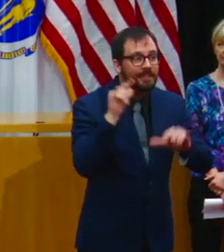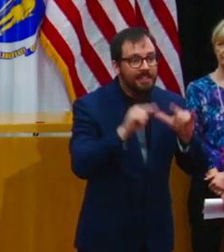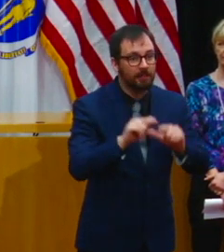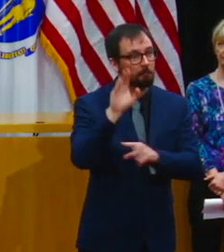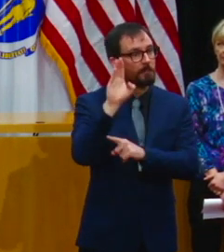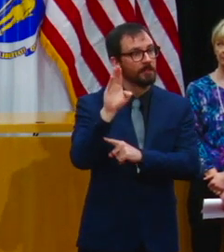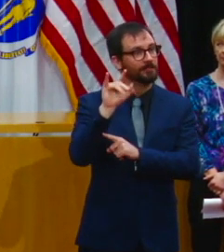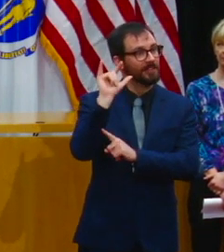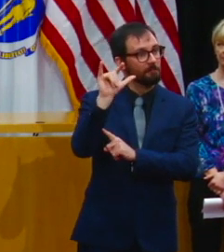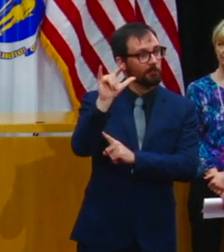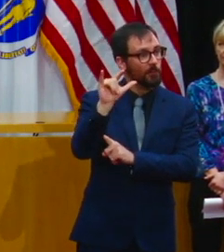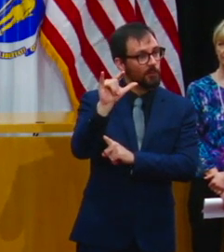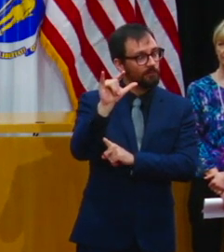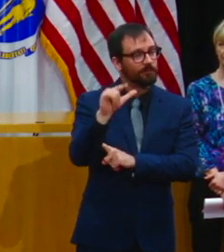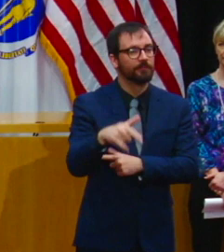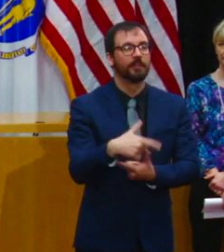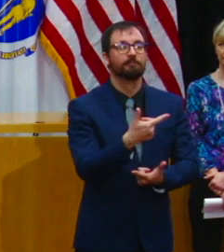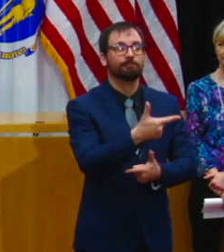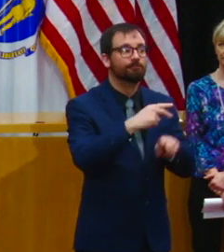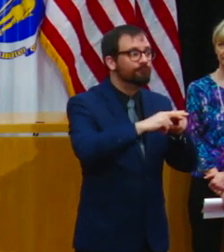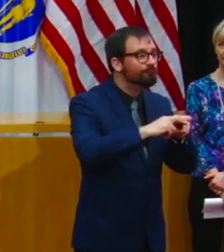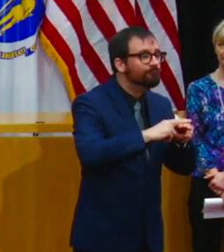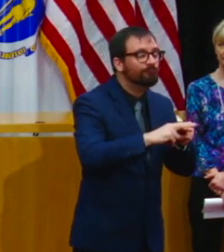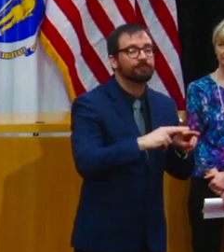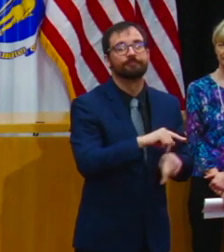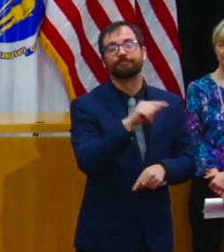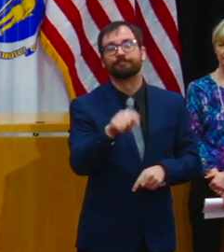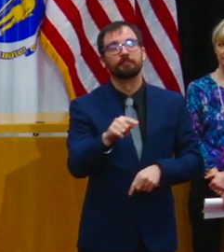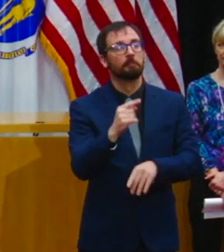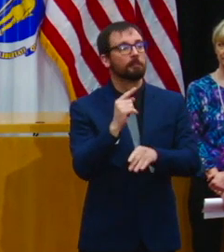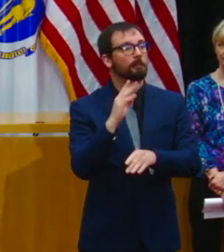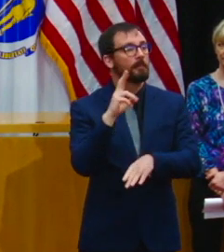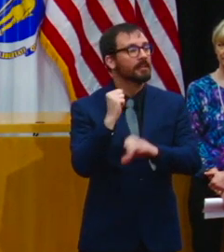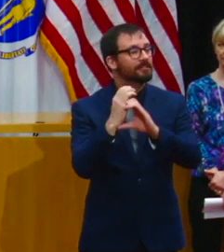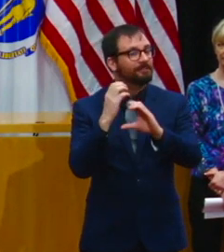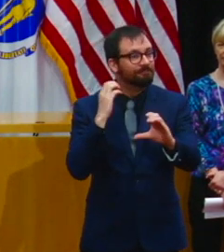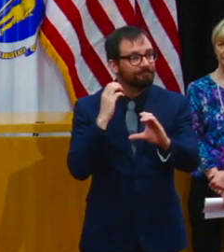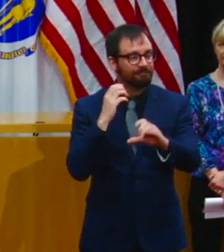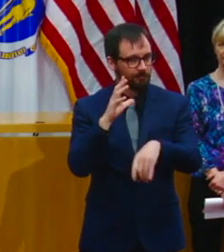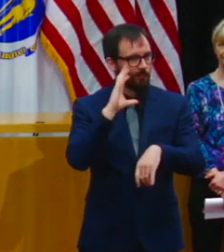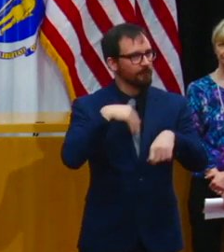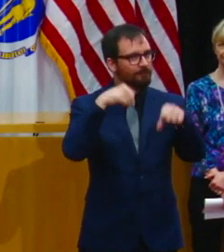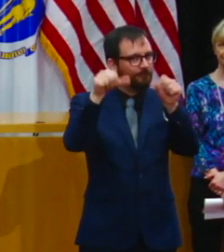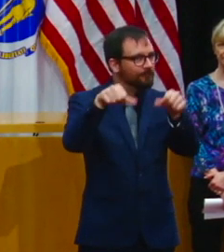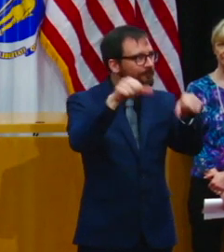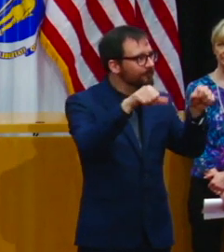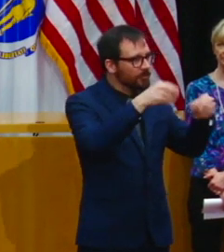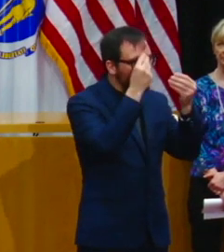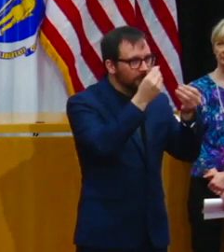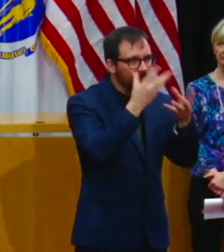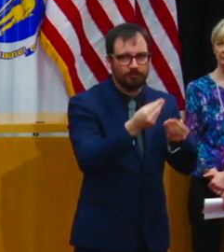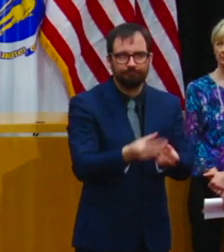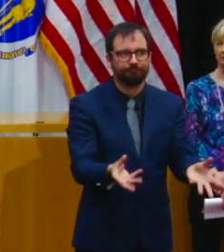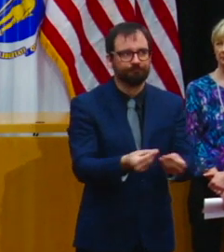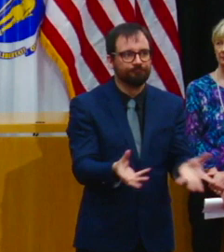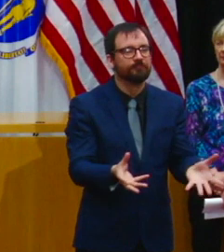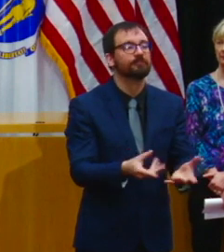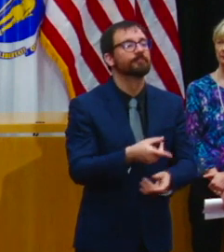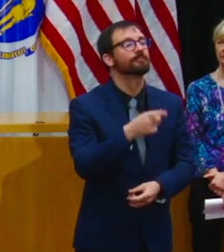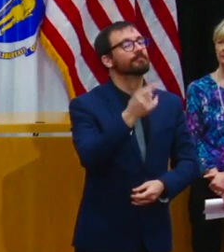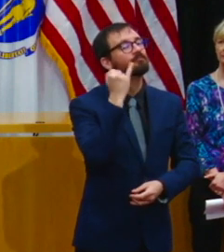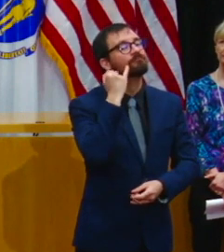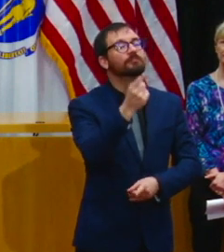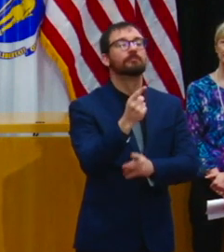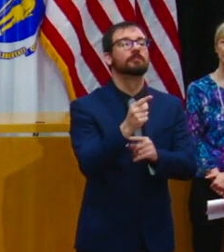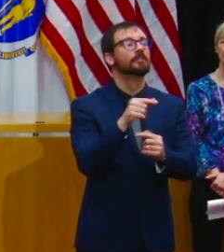major transportation hubs, including Logan Airport, South Station, and Worcester Airport. Drivers will also see these flyers in rest